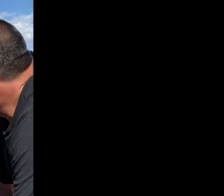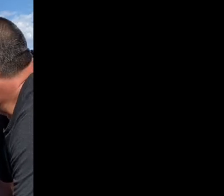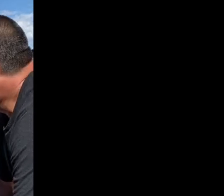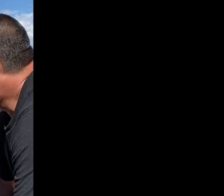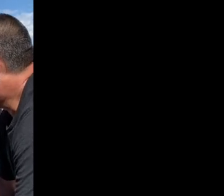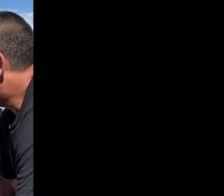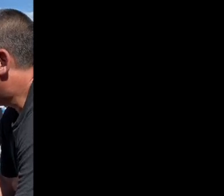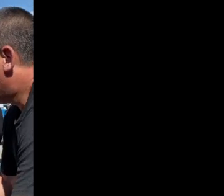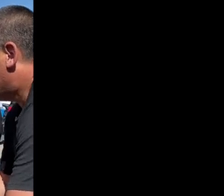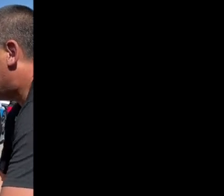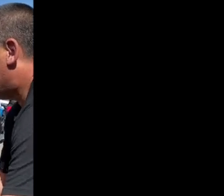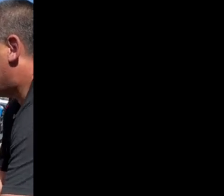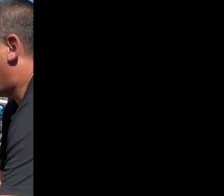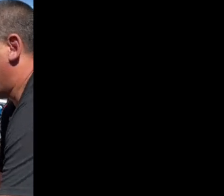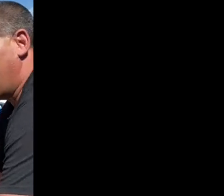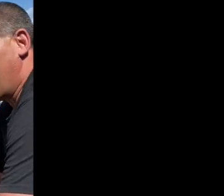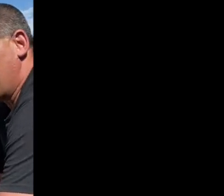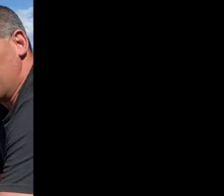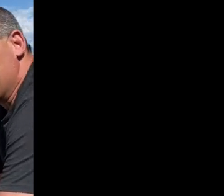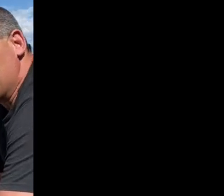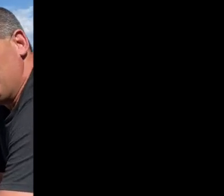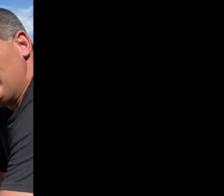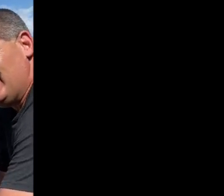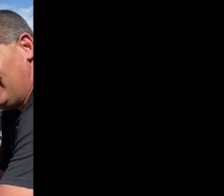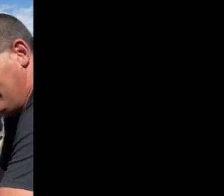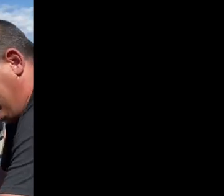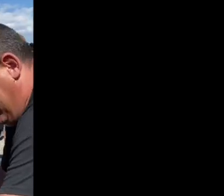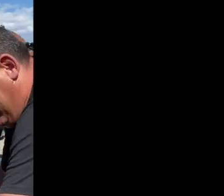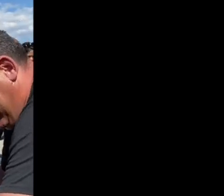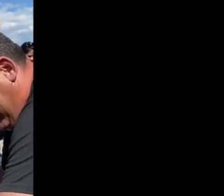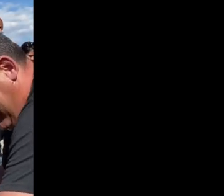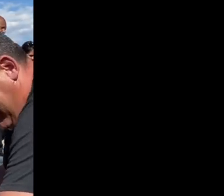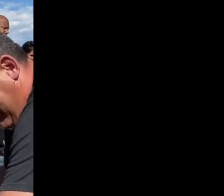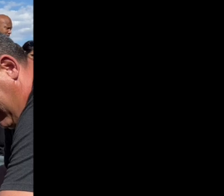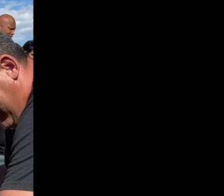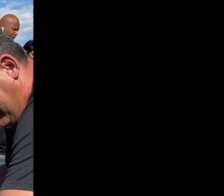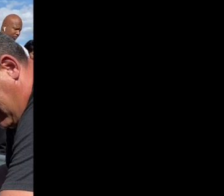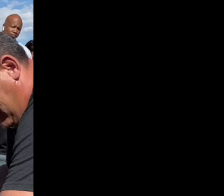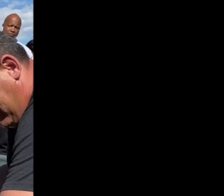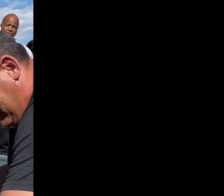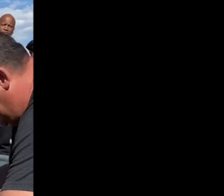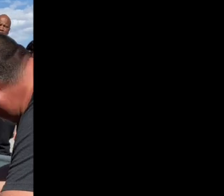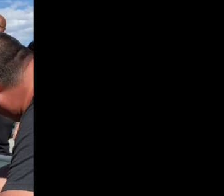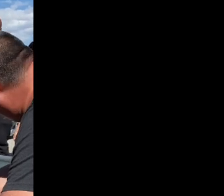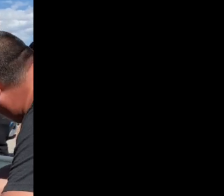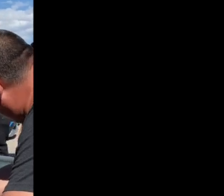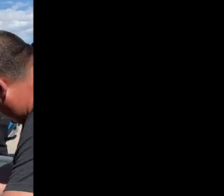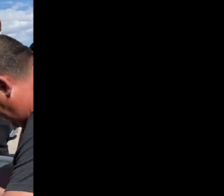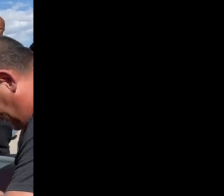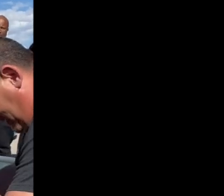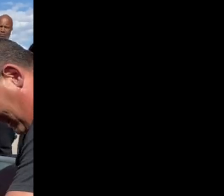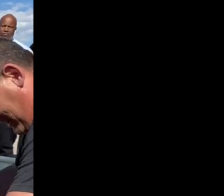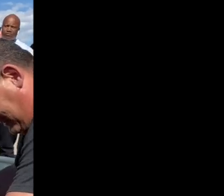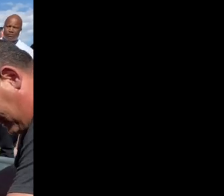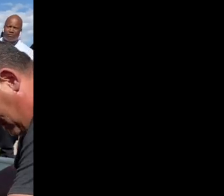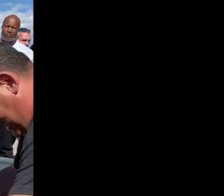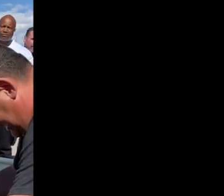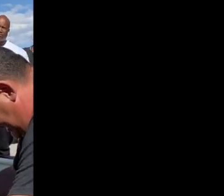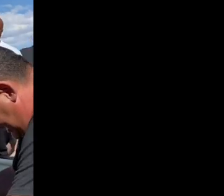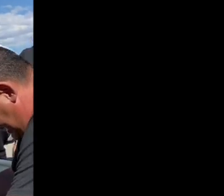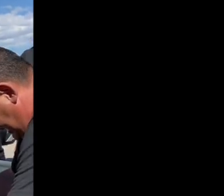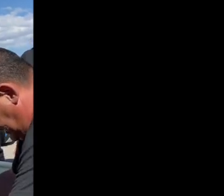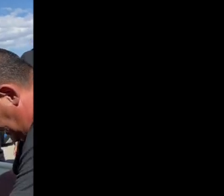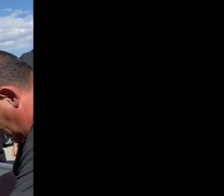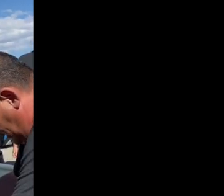You got this. Yeah, you know how I felt this week. All right, so this is another good friend of mine. This is